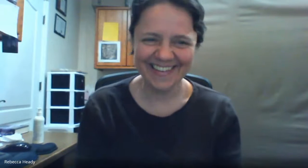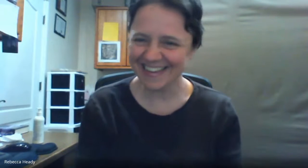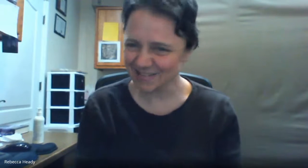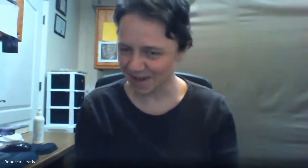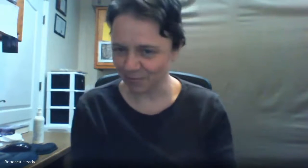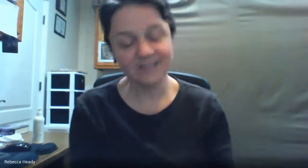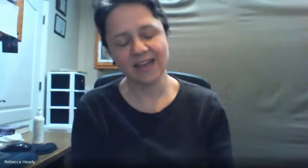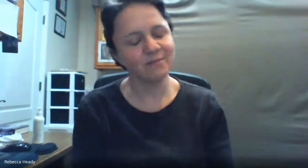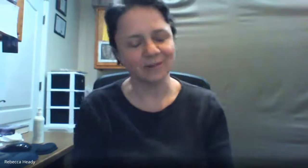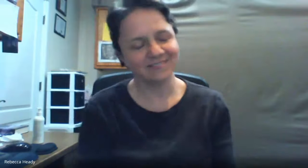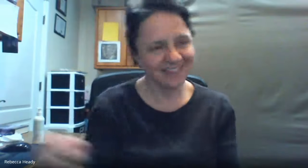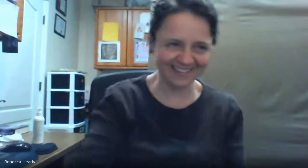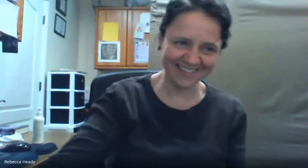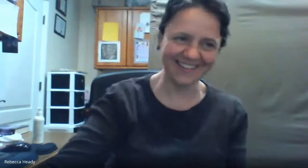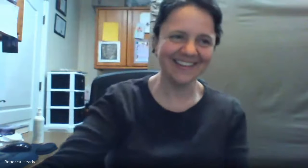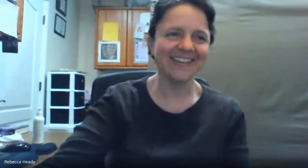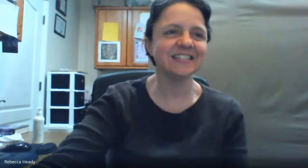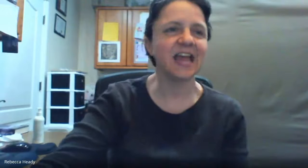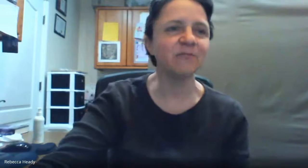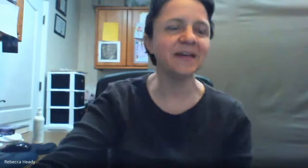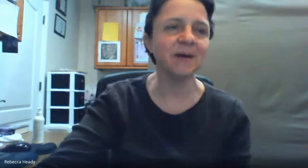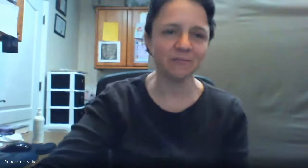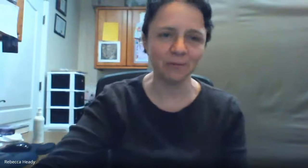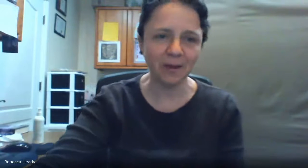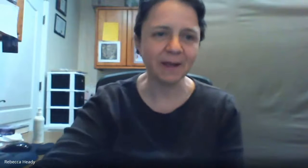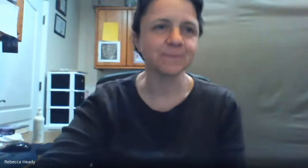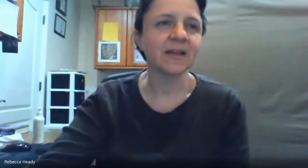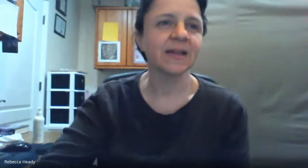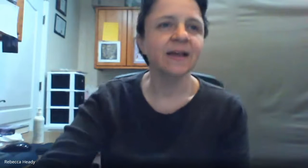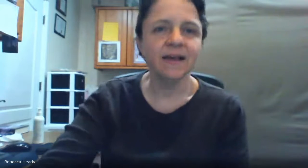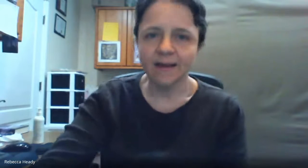That is a mouthful. It's a handful. It's a handful and a mouthful. Okay.